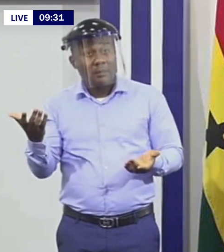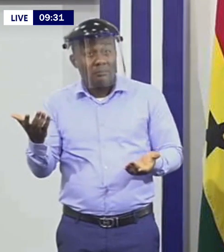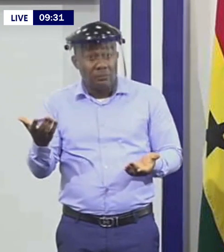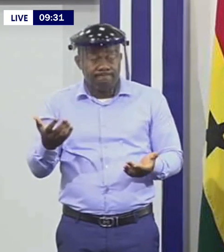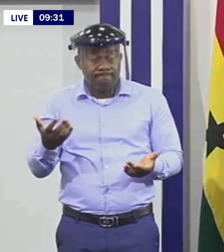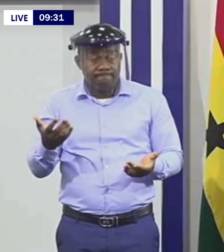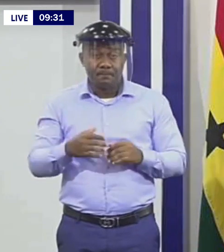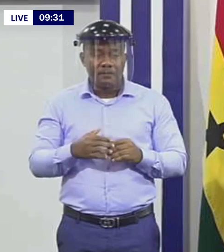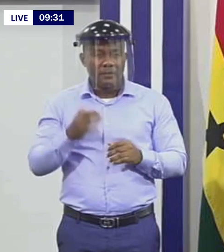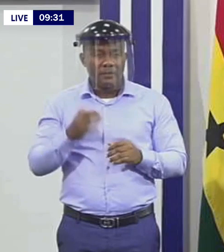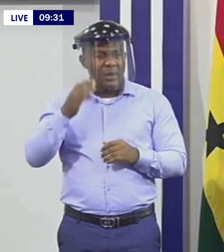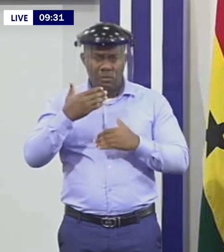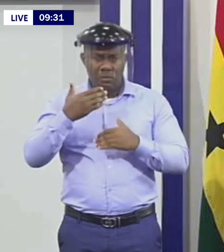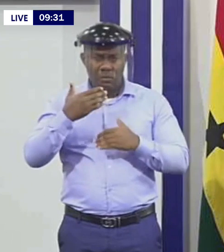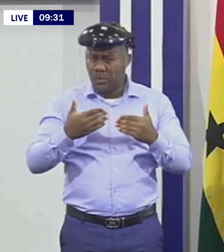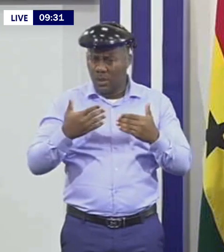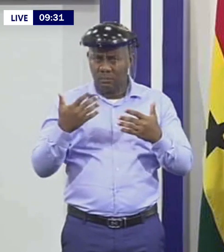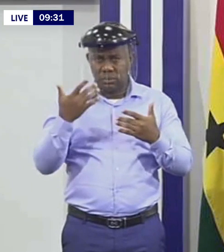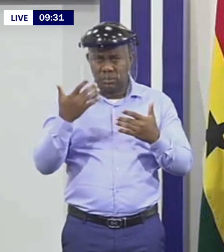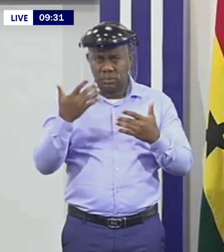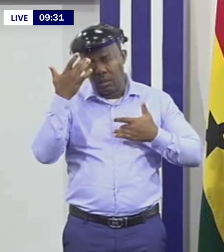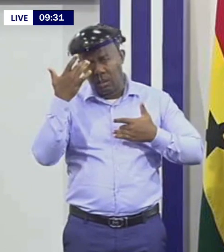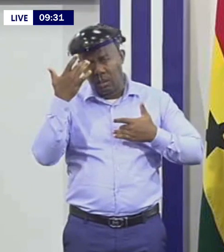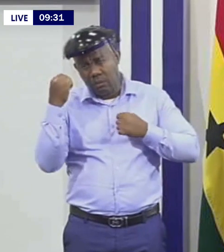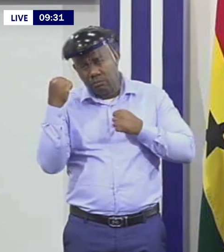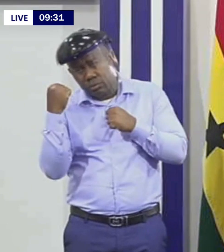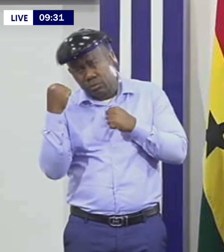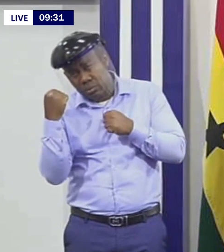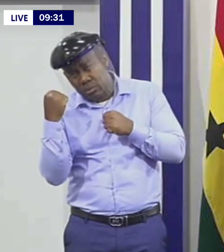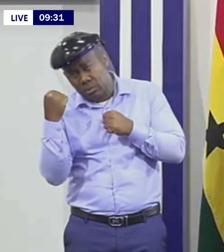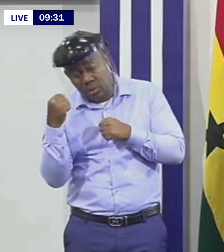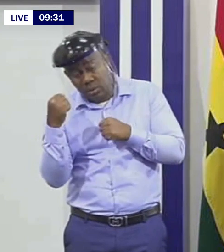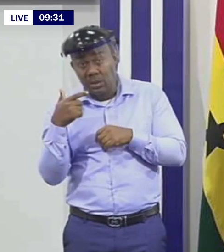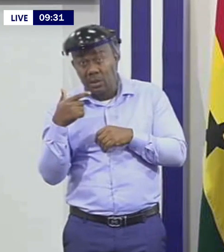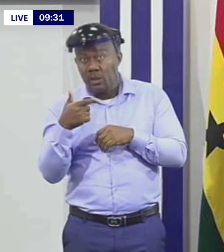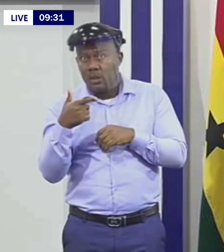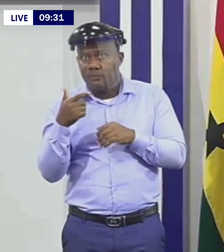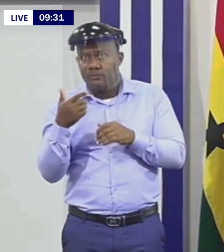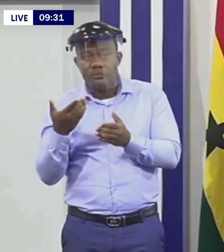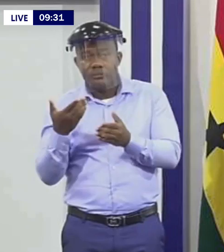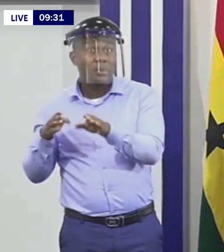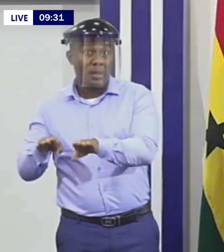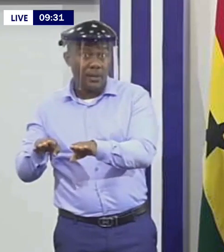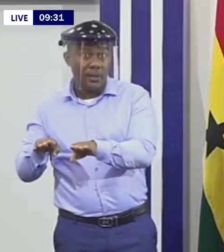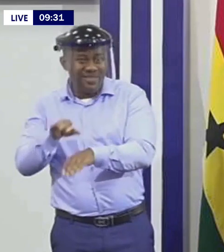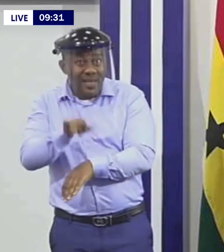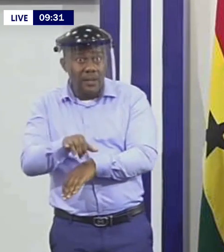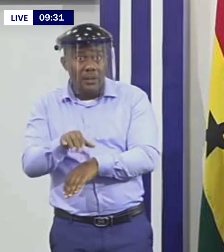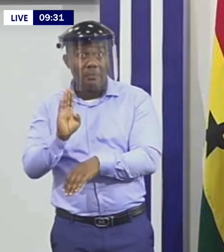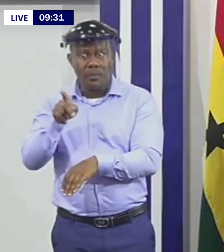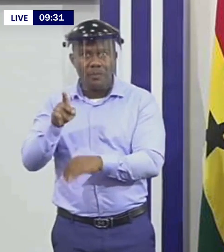be severe, critically ill, and unfortunately succumbing to the germ is high. And that is